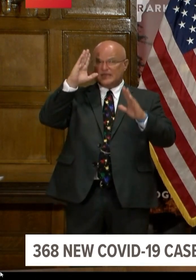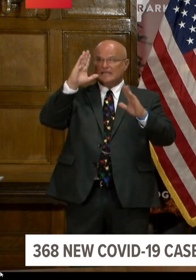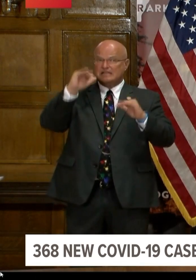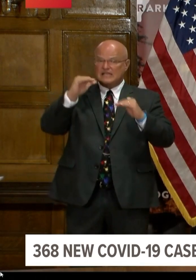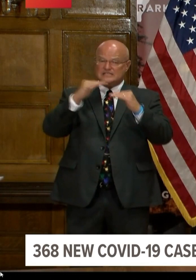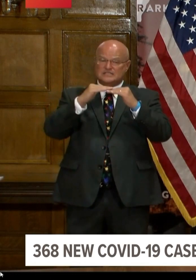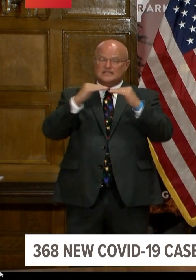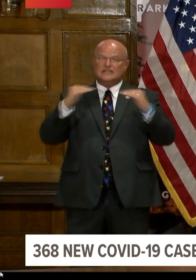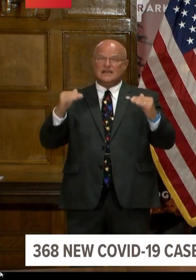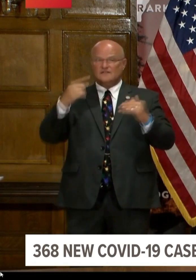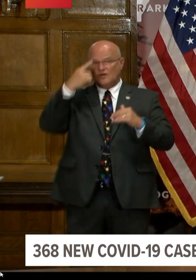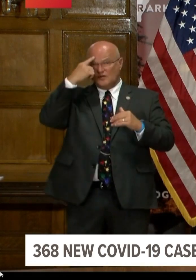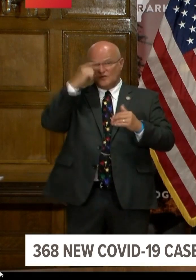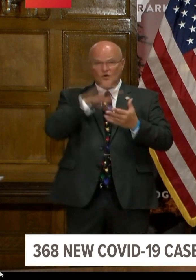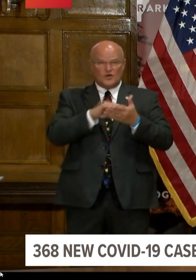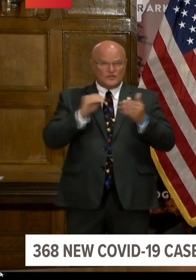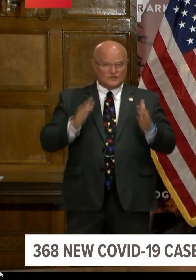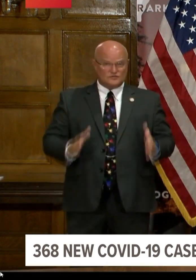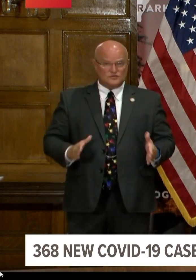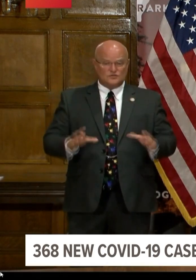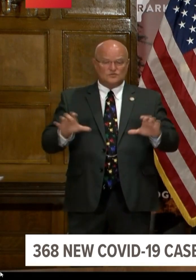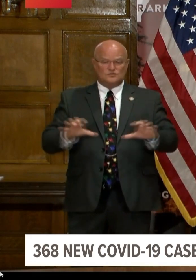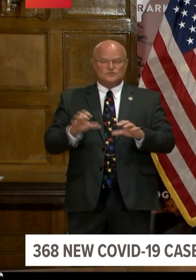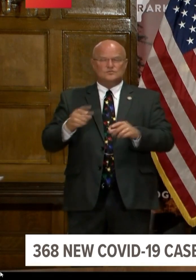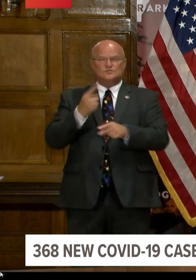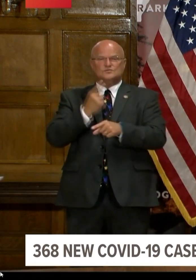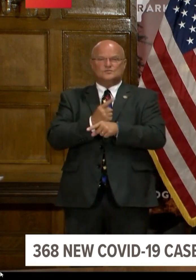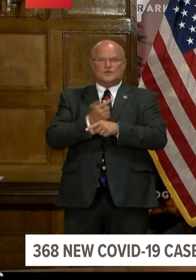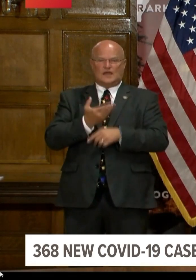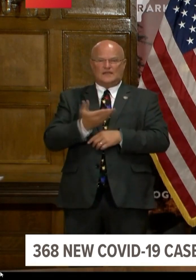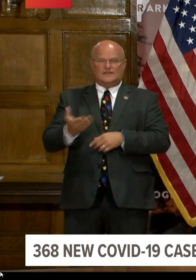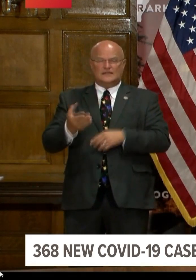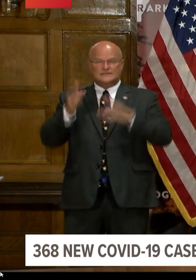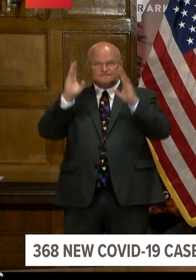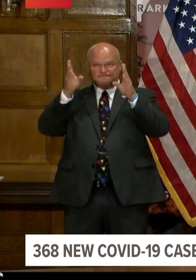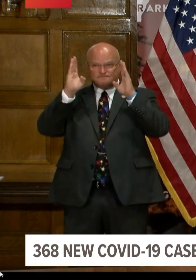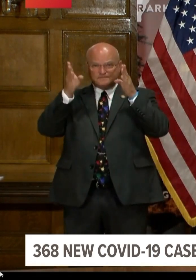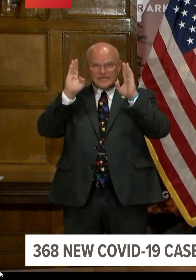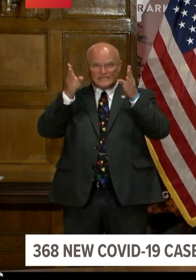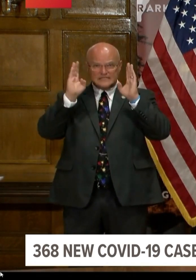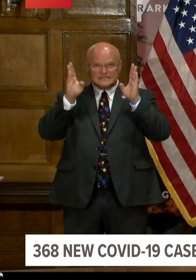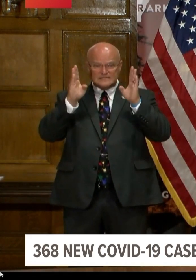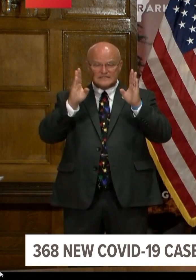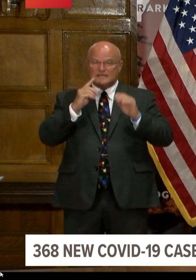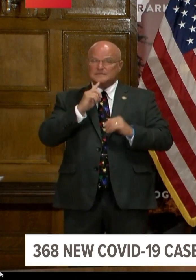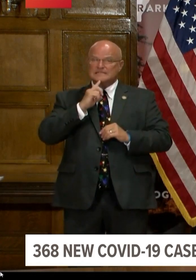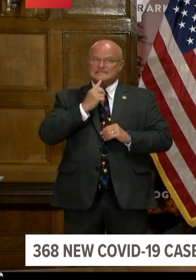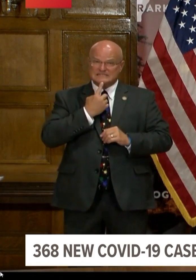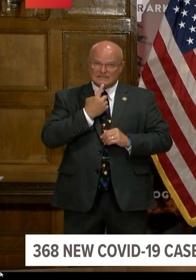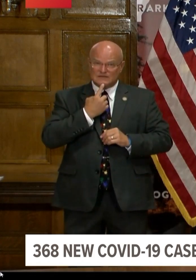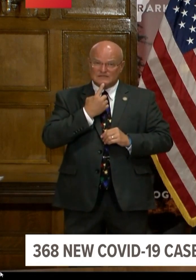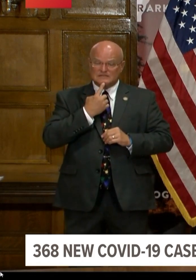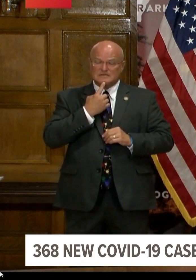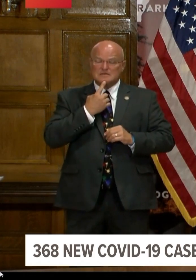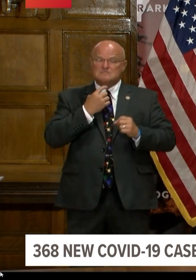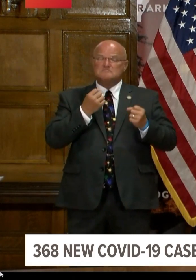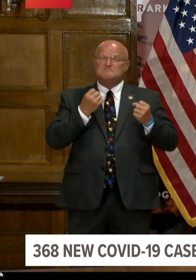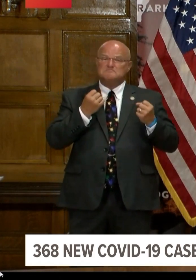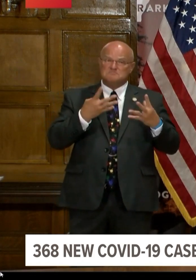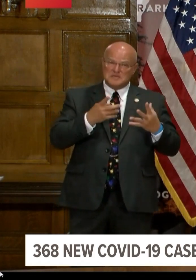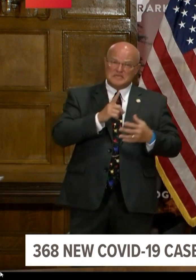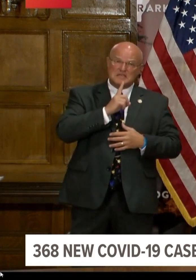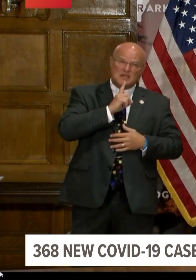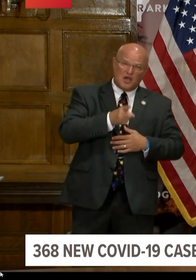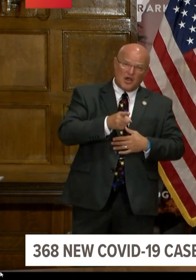expectation level for the students to do the right thing, to listen to these, take it seriously. Most of them are, but the